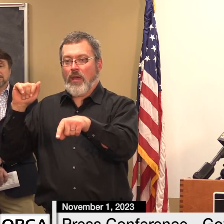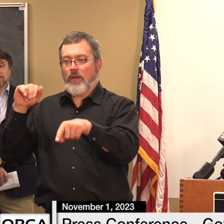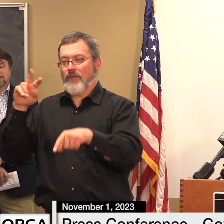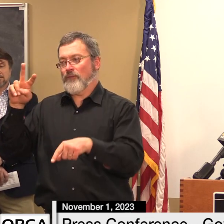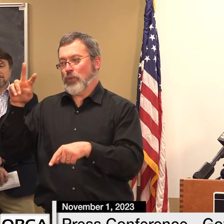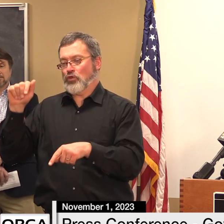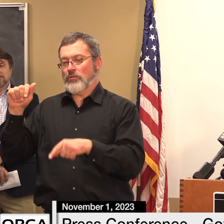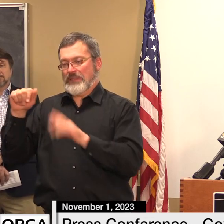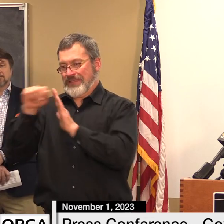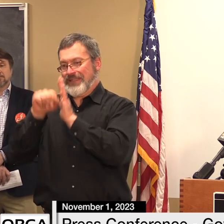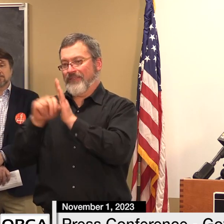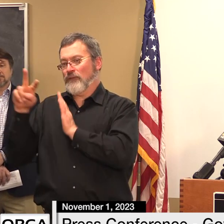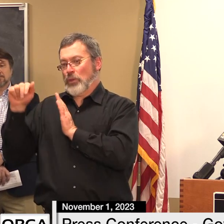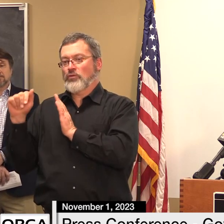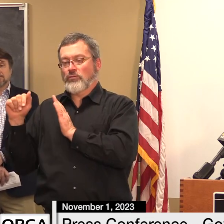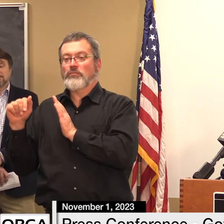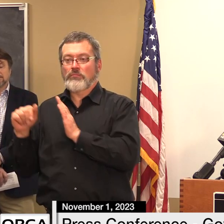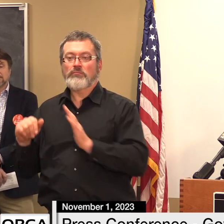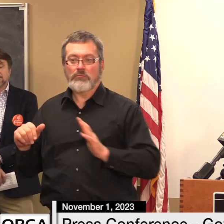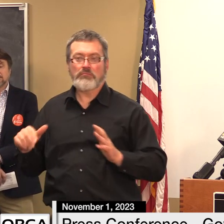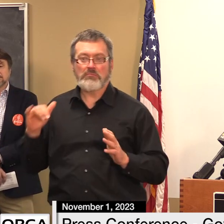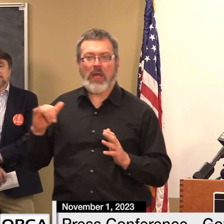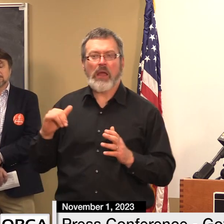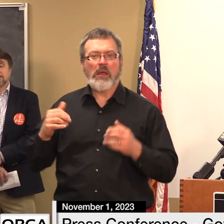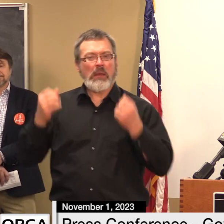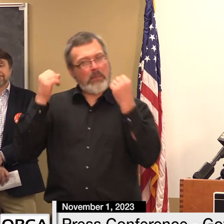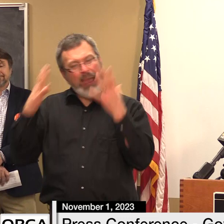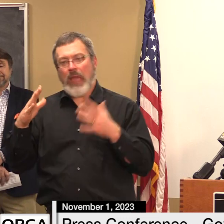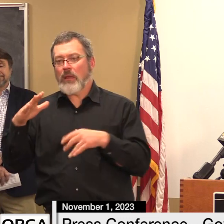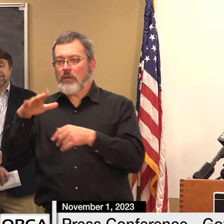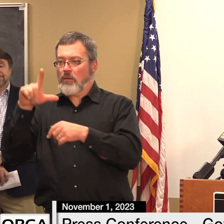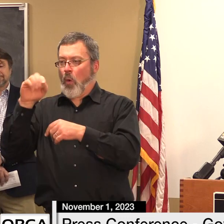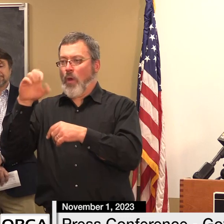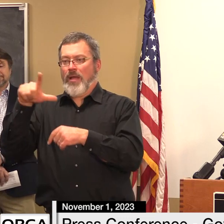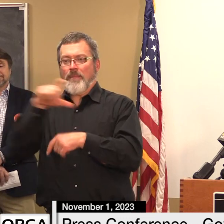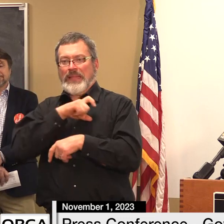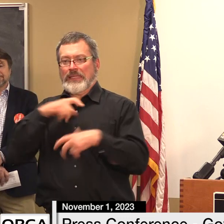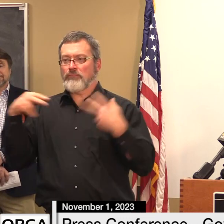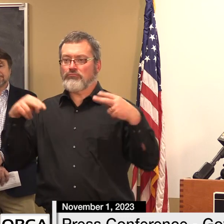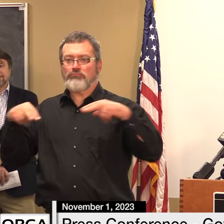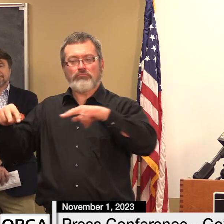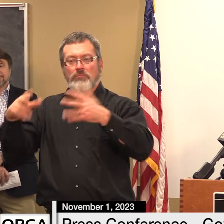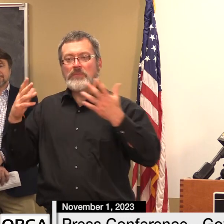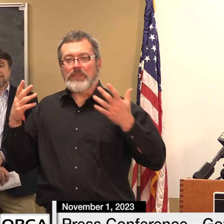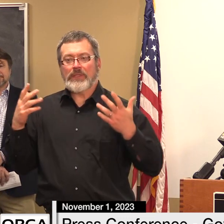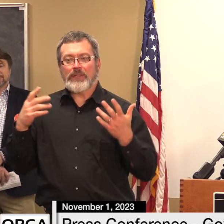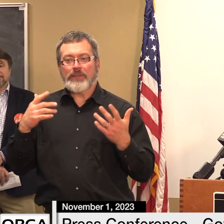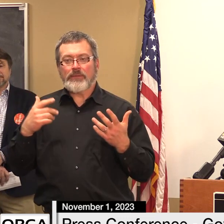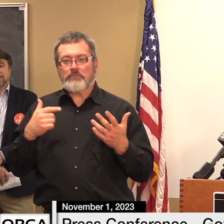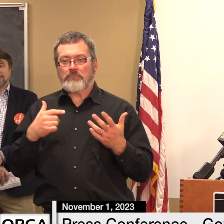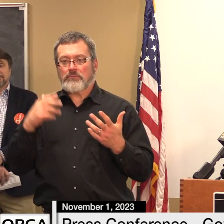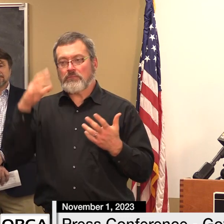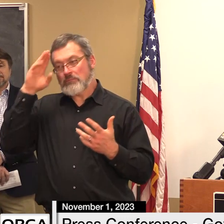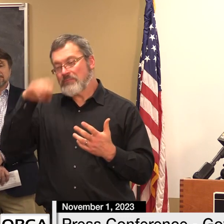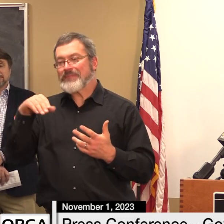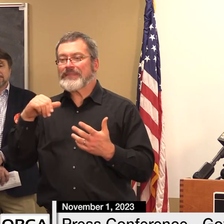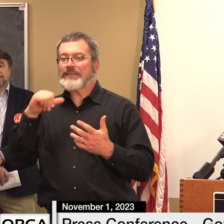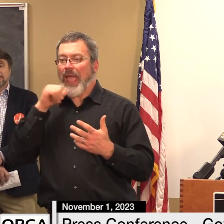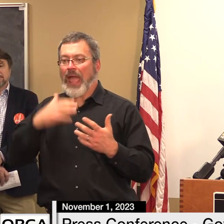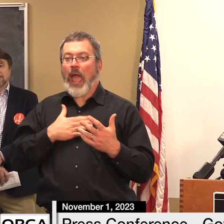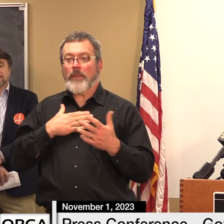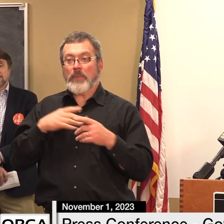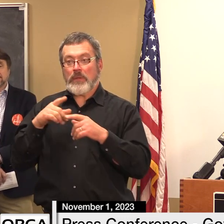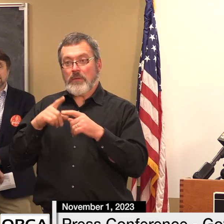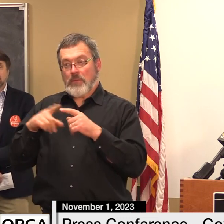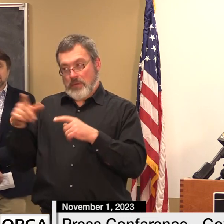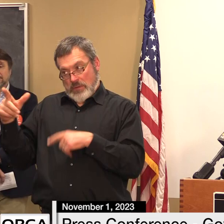ability, understanding that a lot of the local municipal police forces aren't exactly fully stocked either, but to allow them to at least